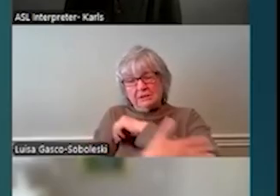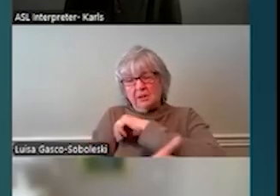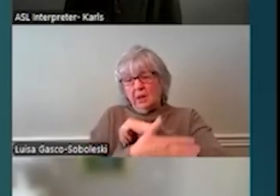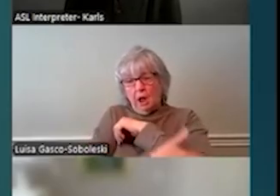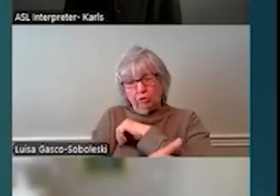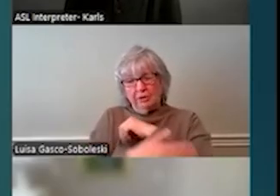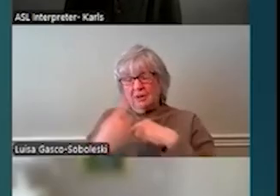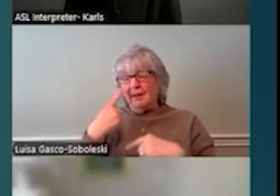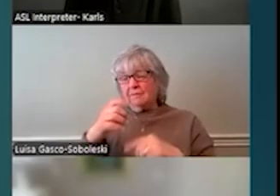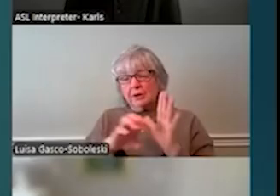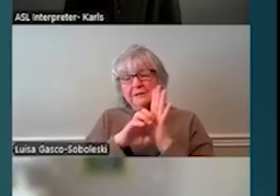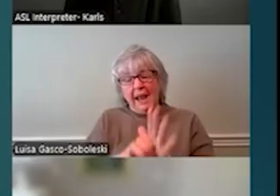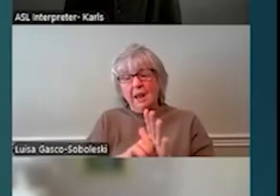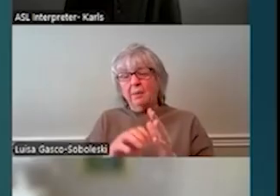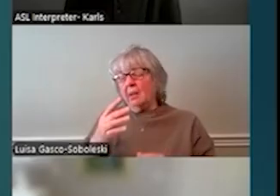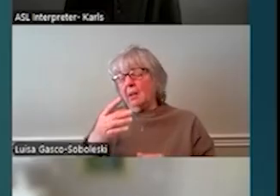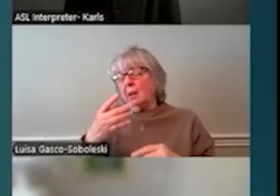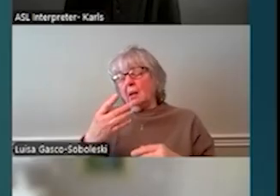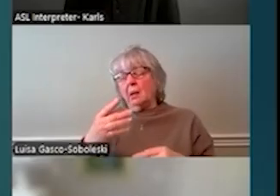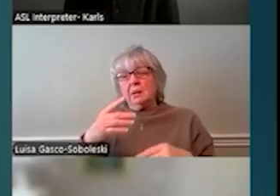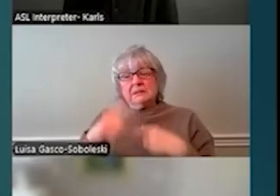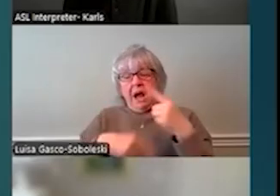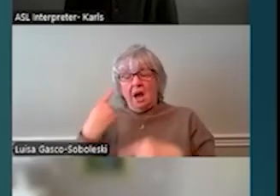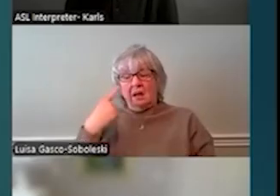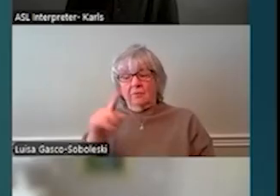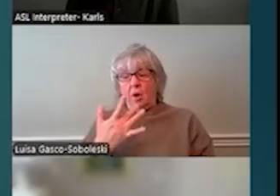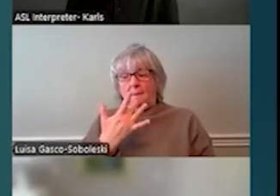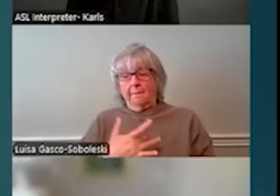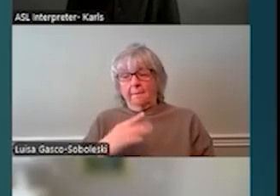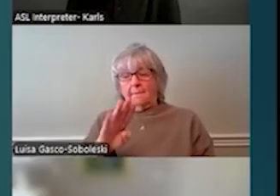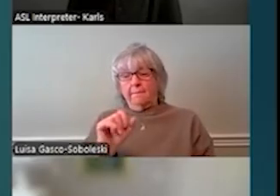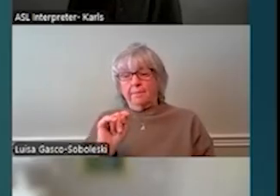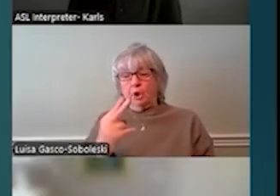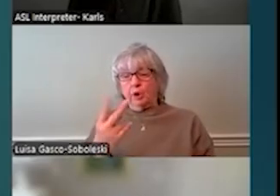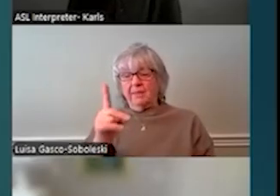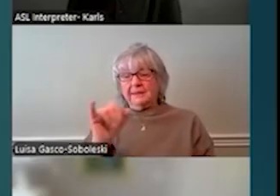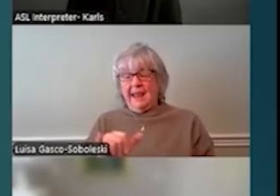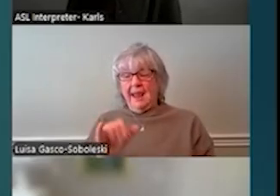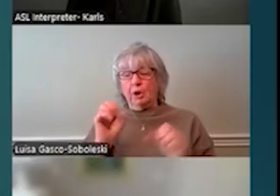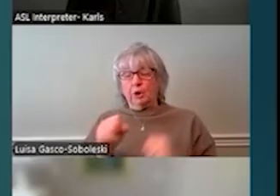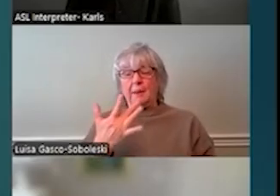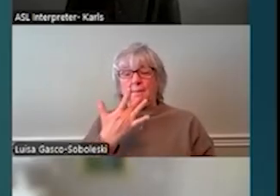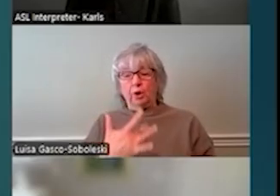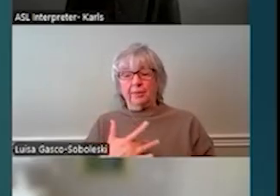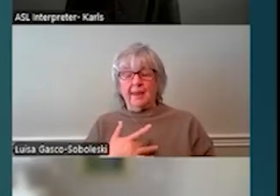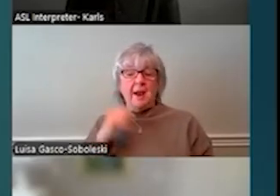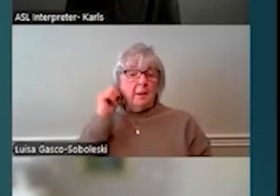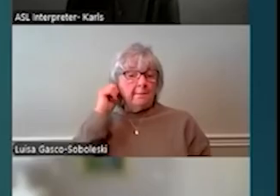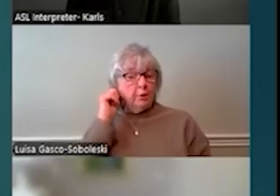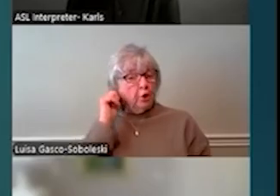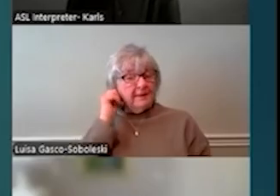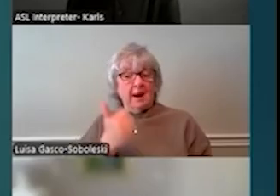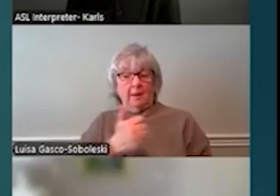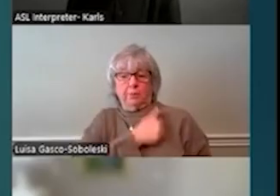but there are quite a few different signs that vary between states. For example, the sign birthday. It